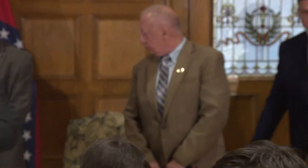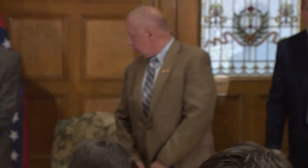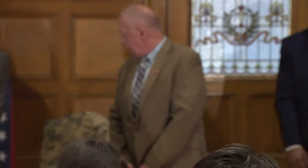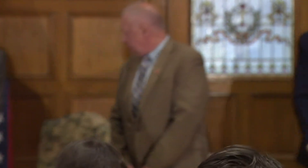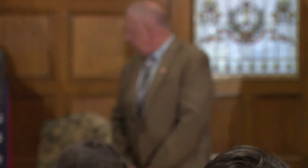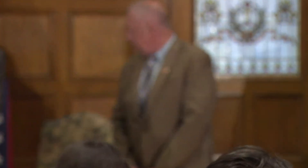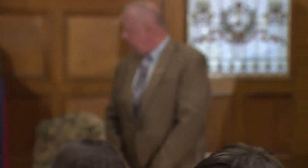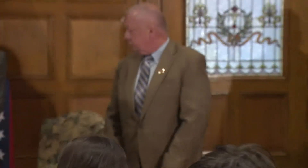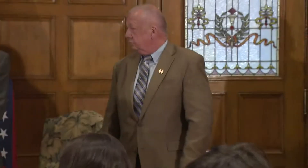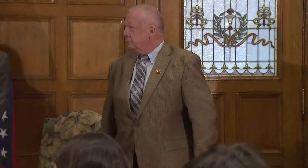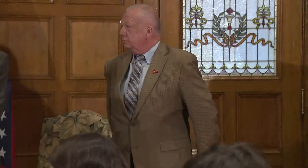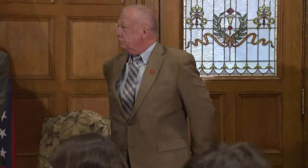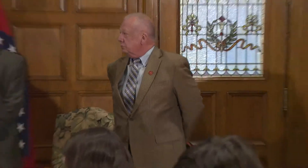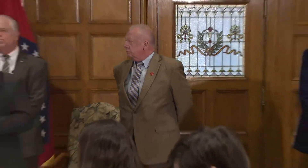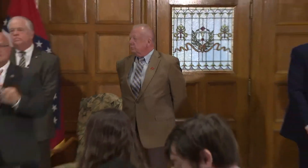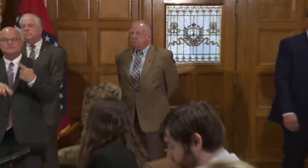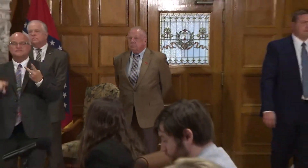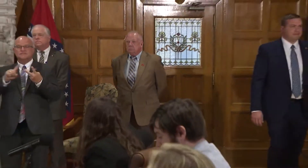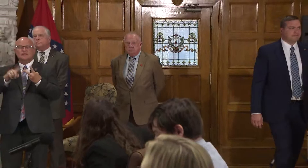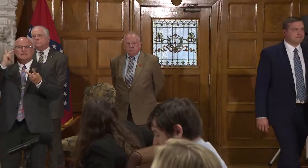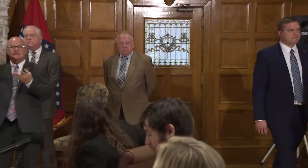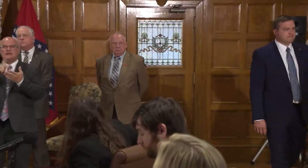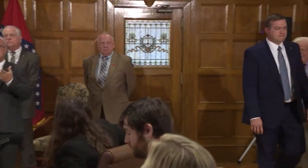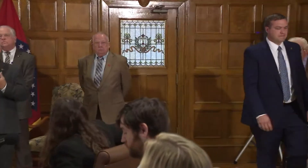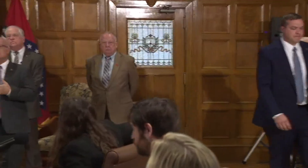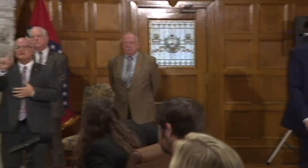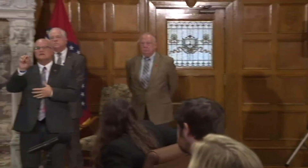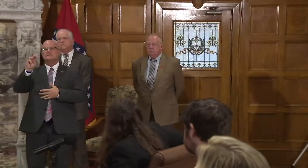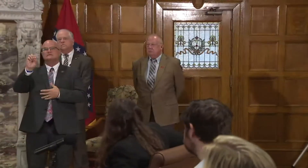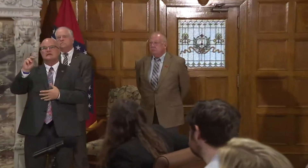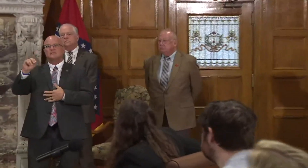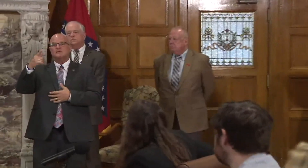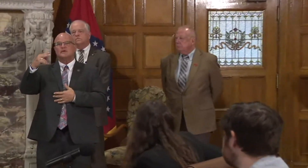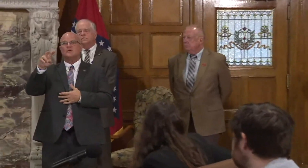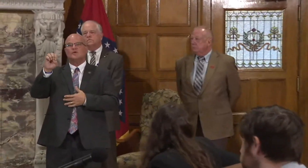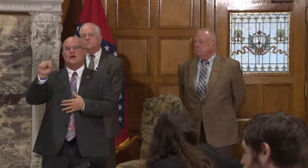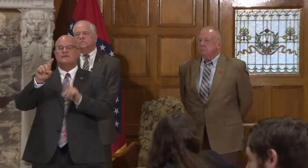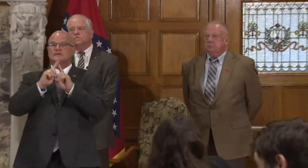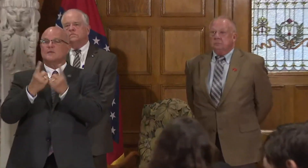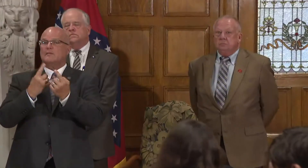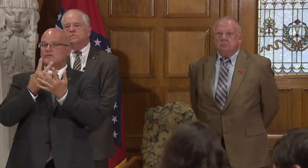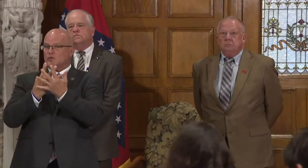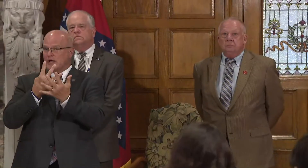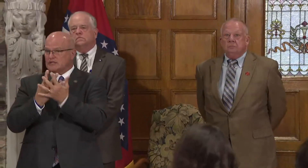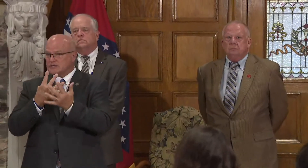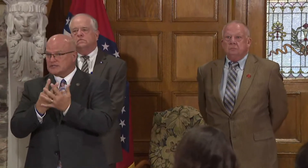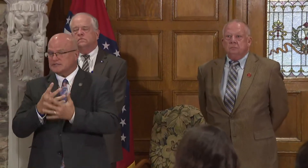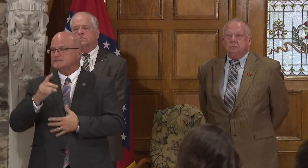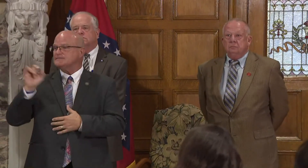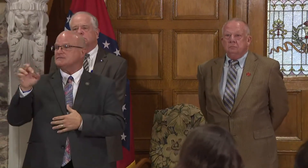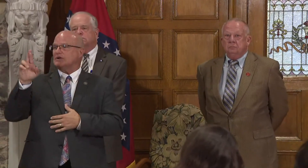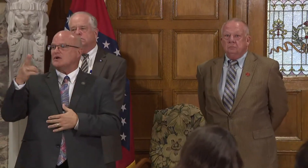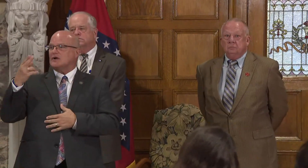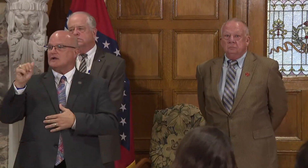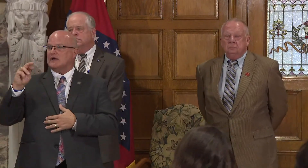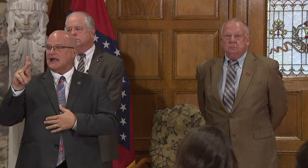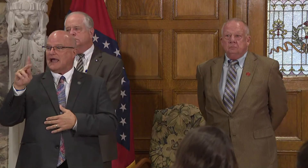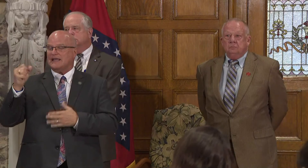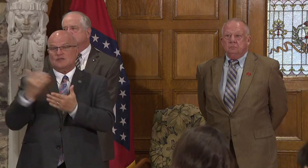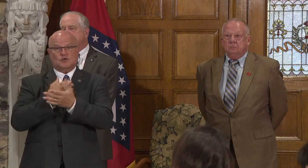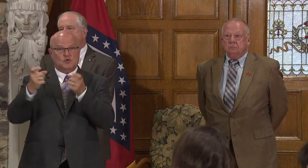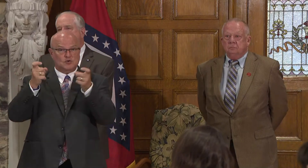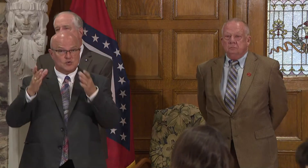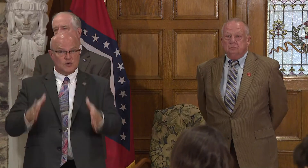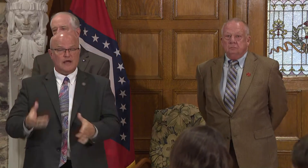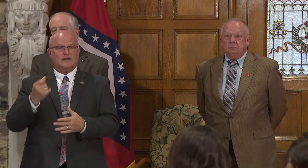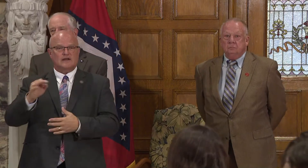State Police. I have Secretary Solomon Graves, the Department of Corrections here, J.R. Hankins, who's the new